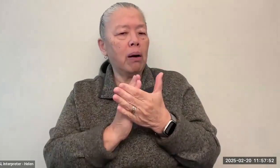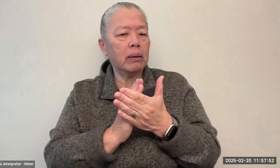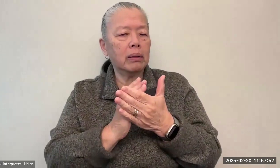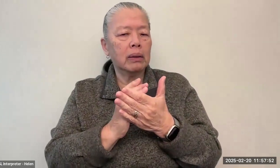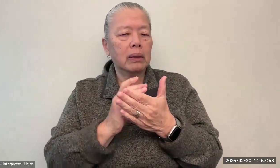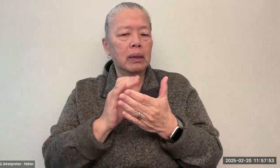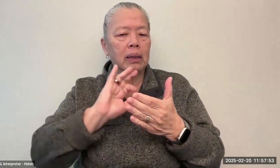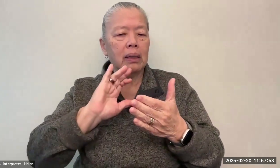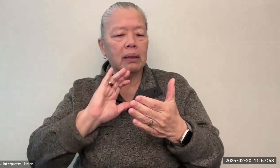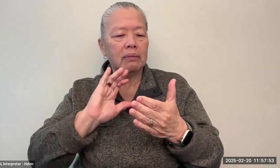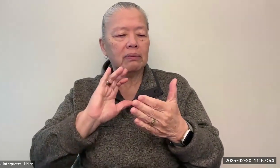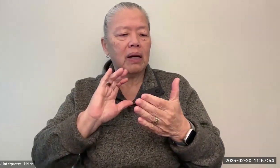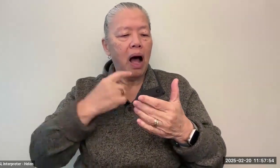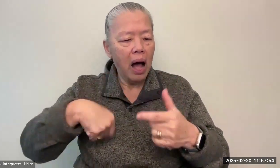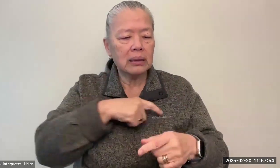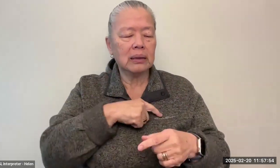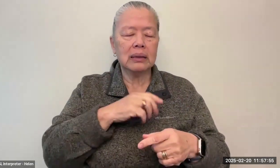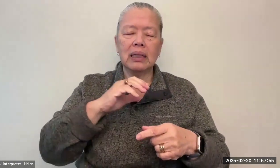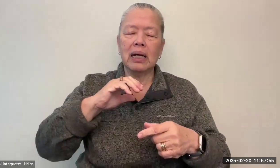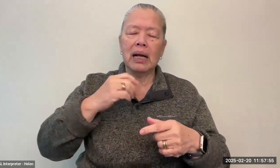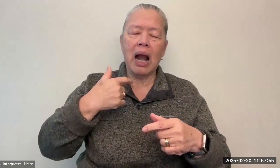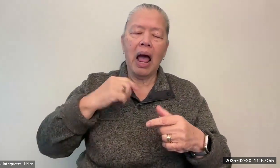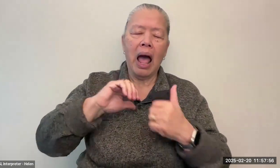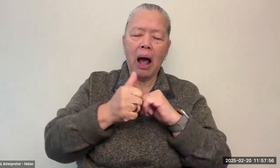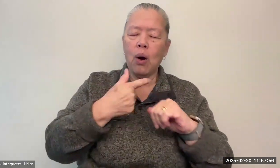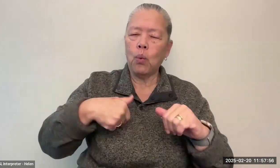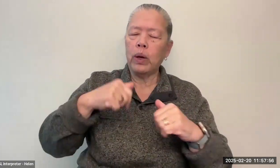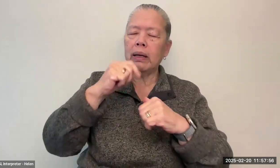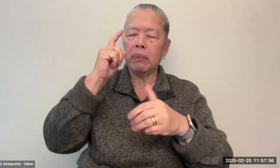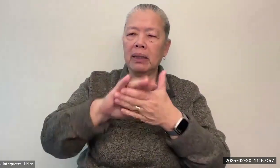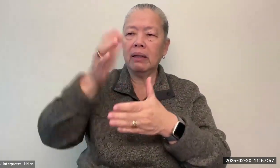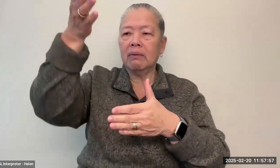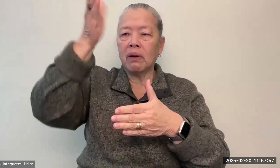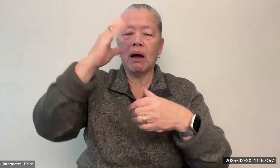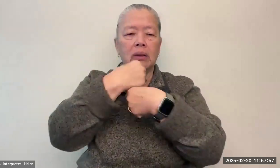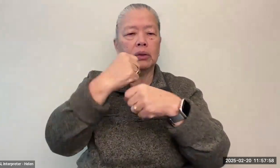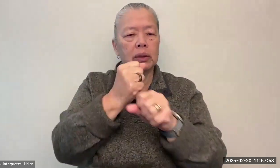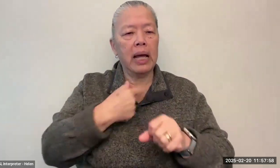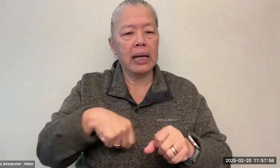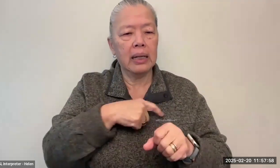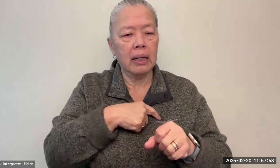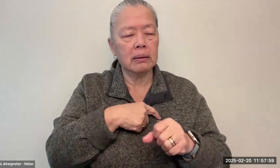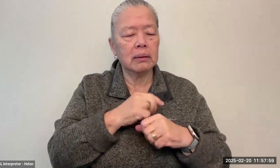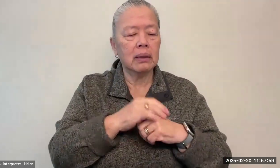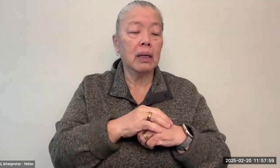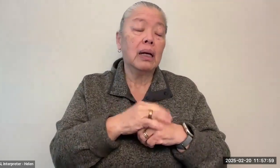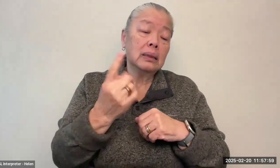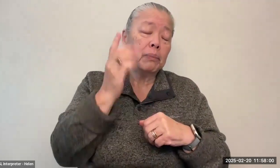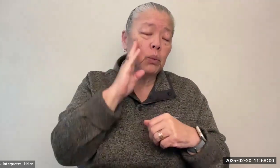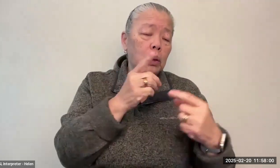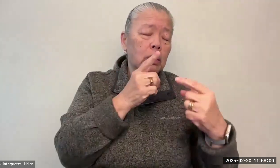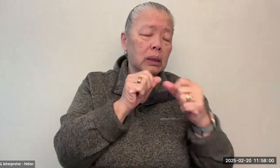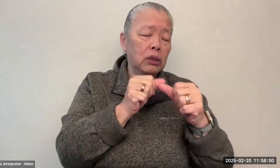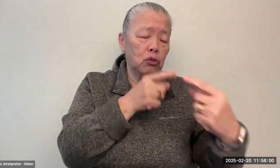understanding of who God created us to be. We'll be able to continue to wrestle with that, but that is why it's something that will